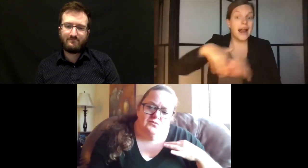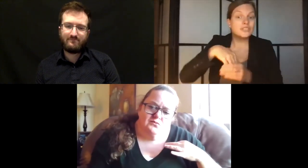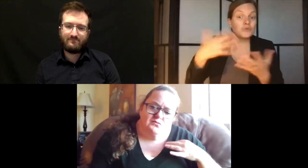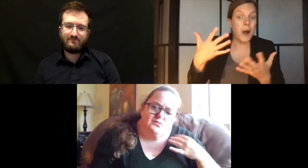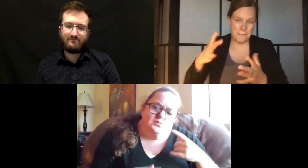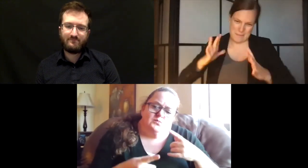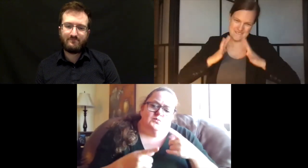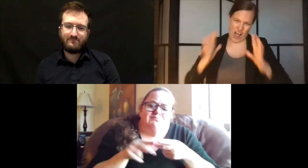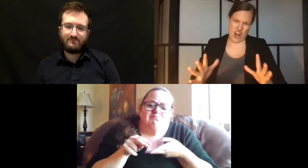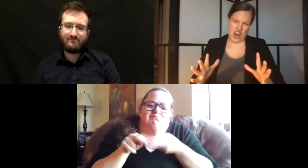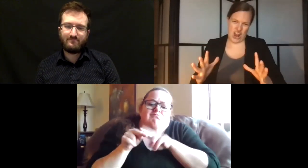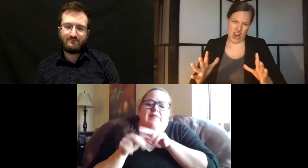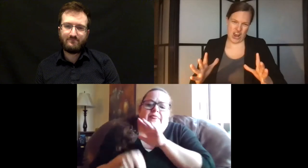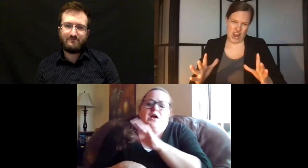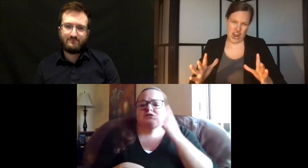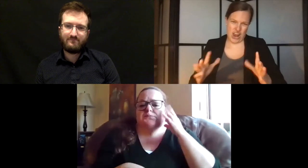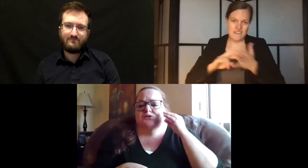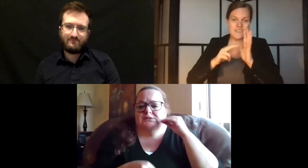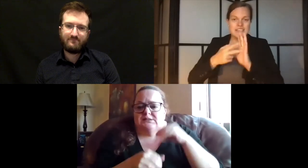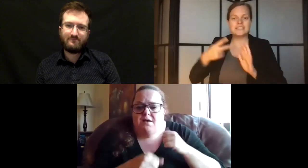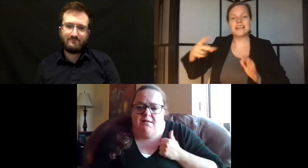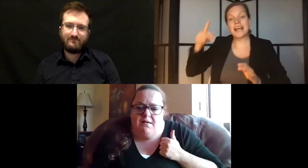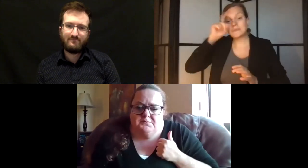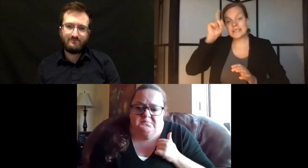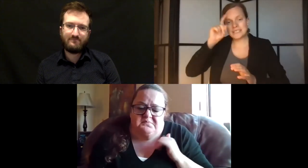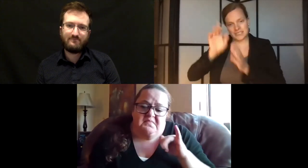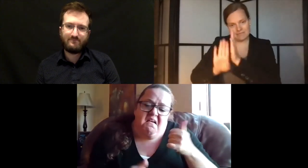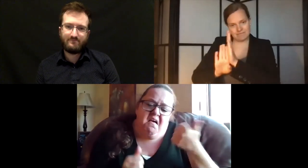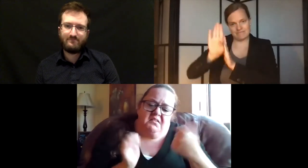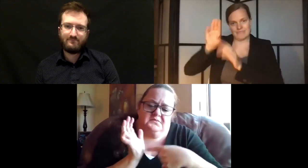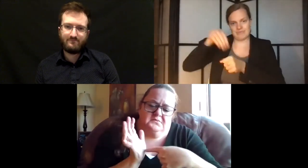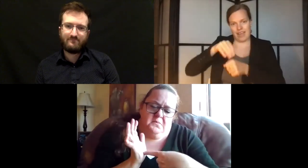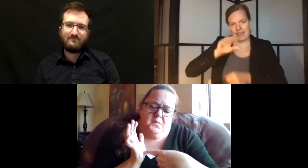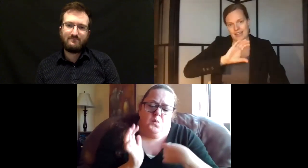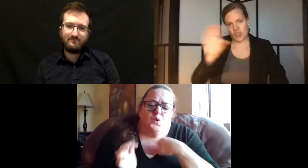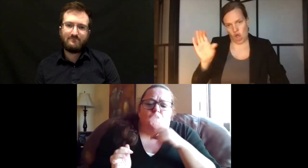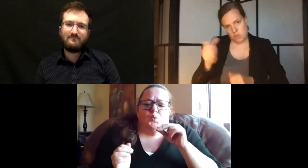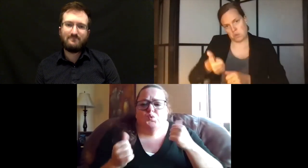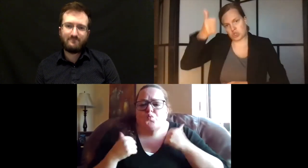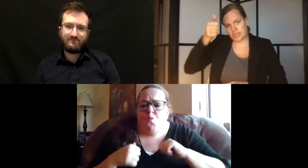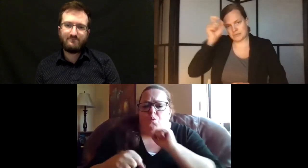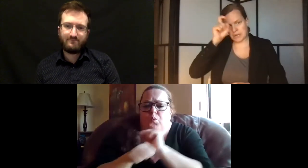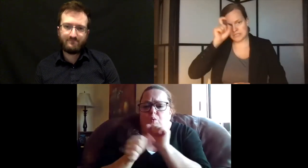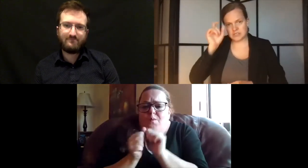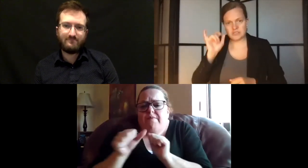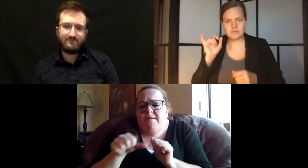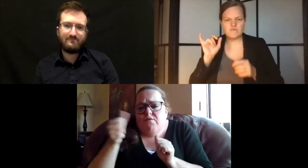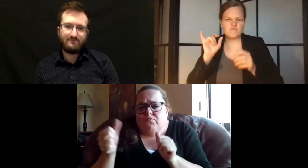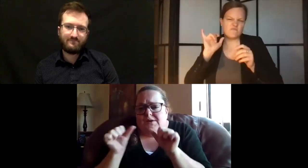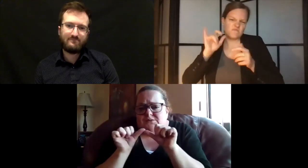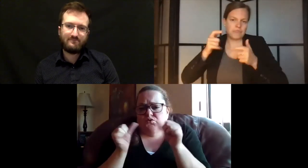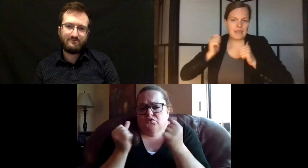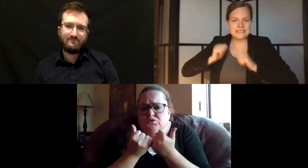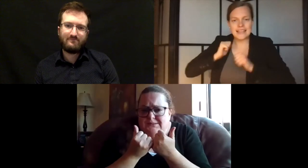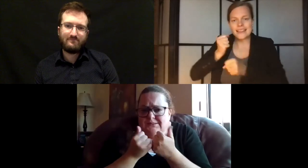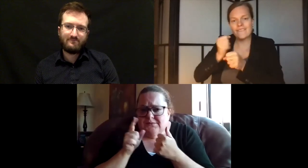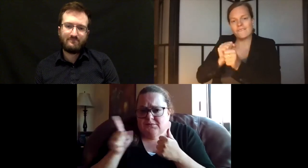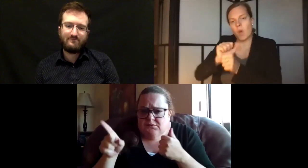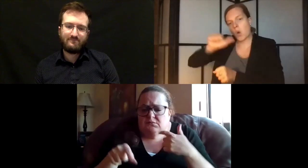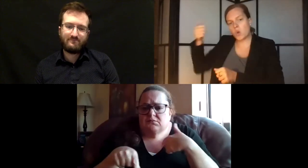Every once in a while, if most companies are looking to hire people with Canadian job experience, and if they don't, then we encourage